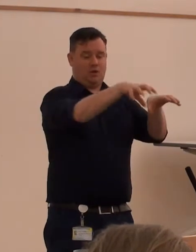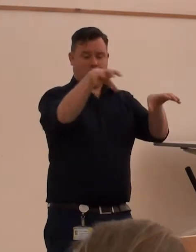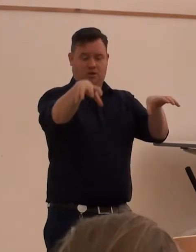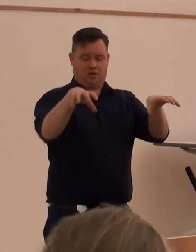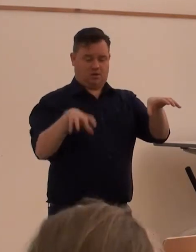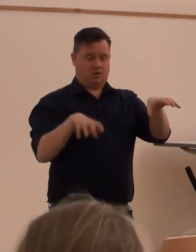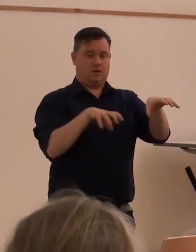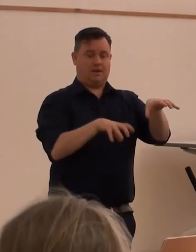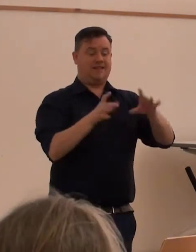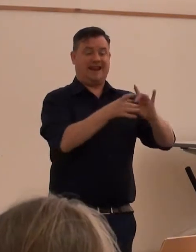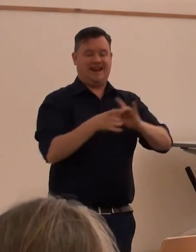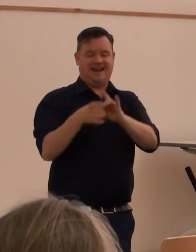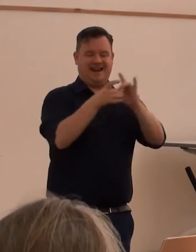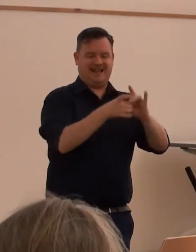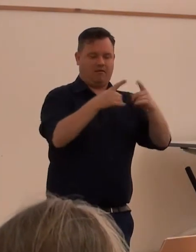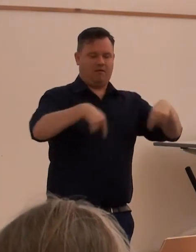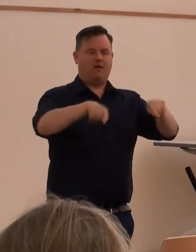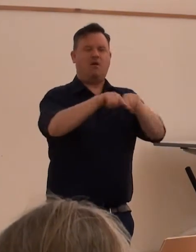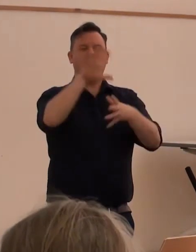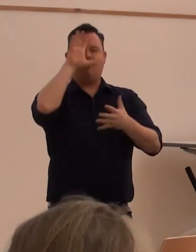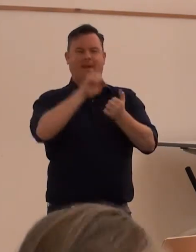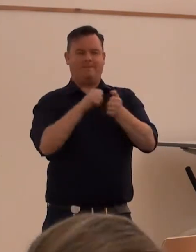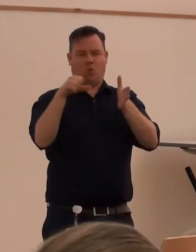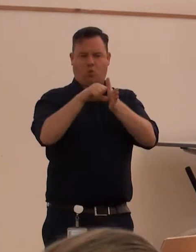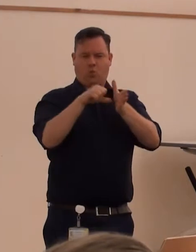arc. So it refers back to that early work from